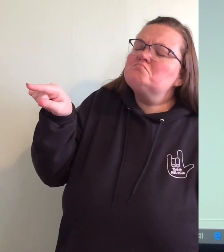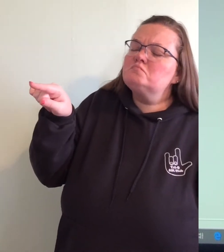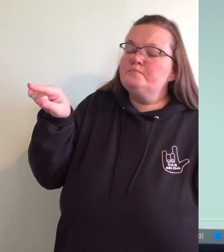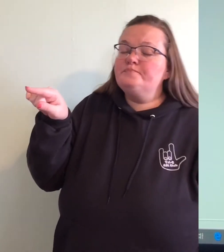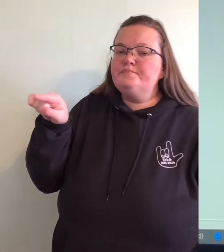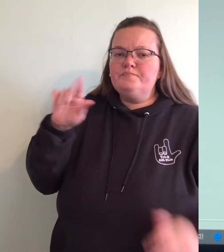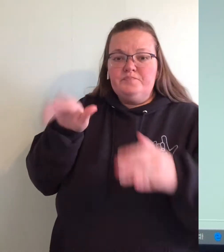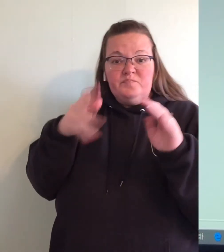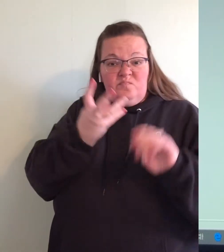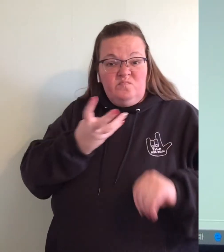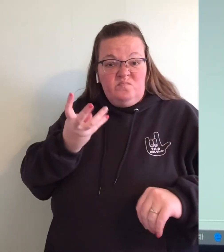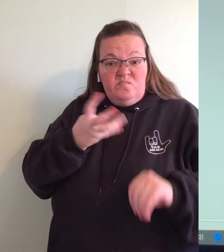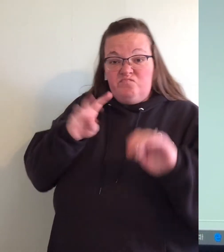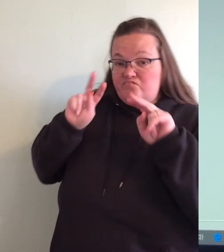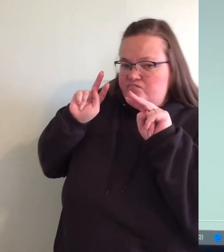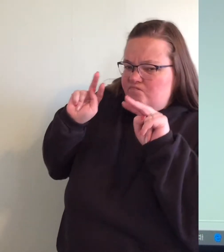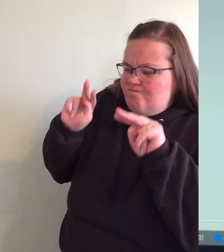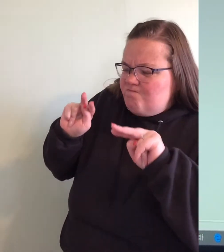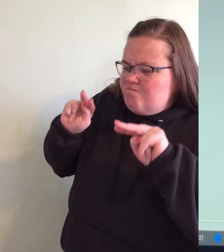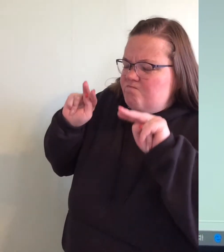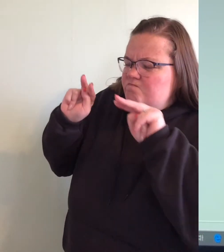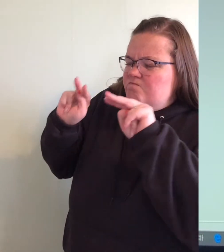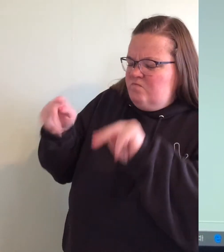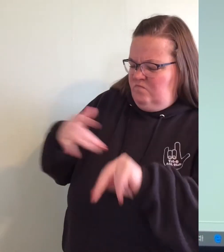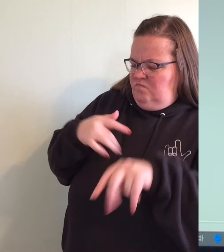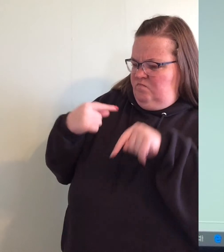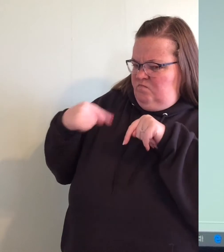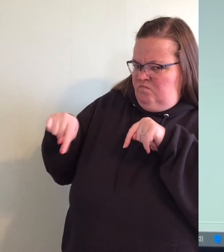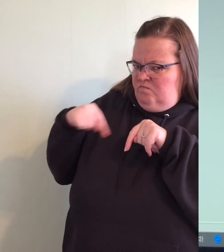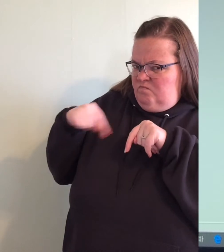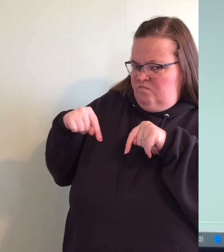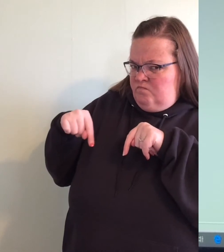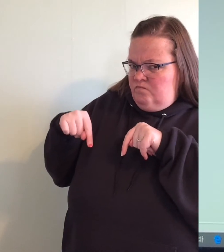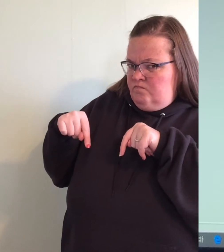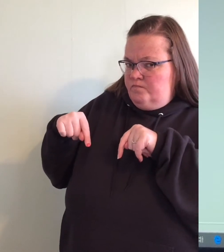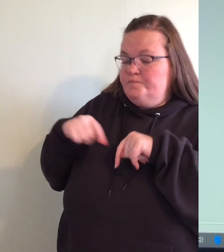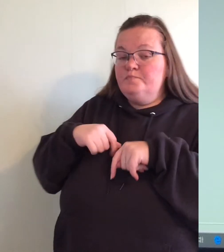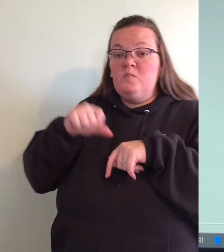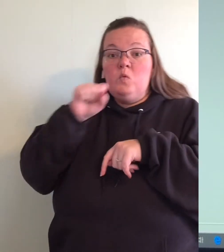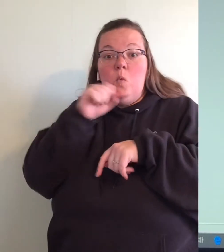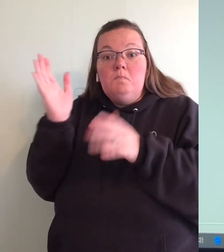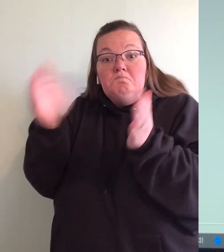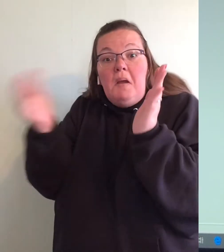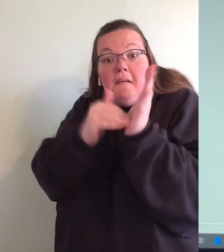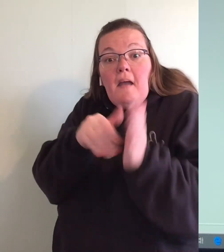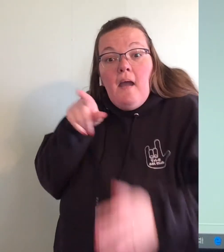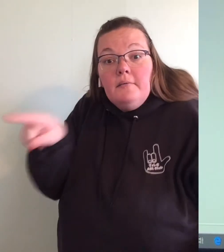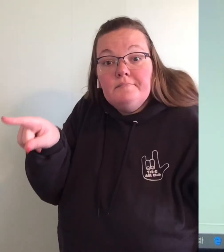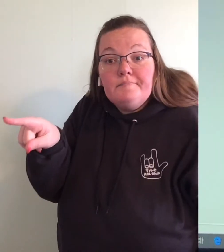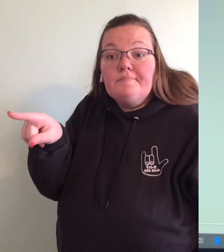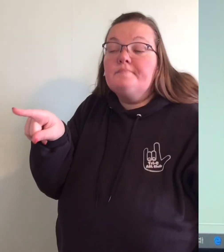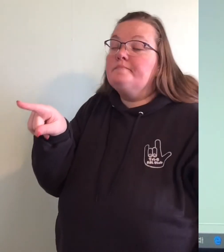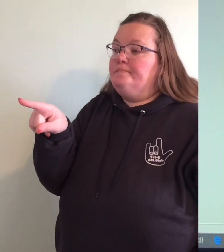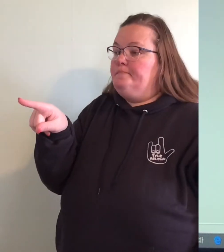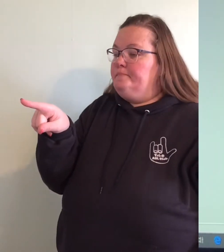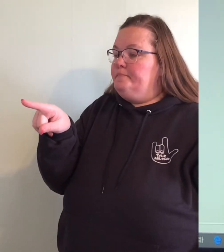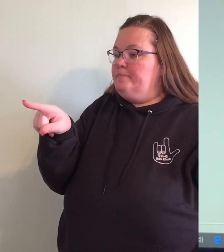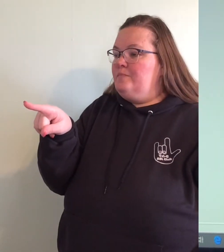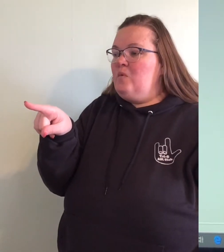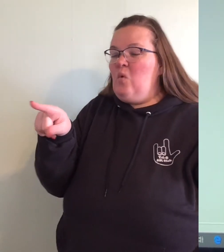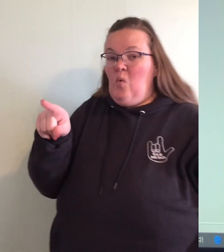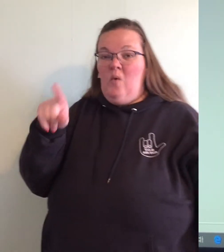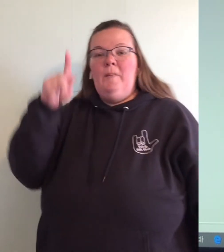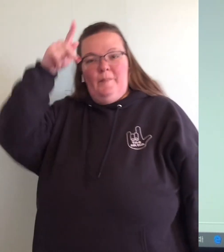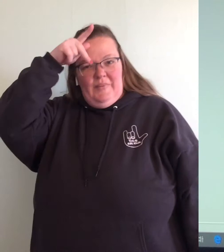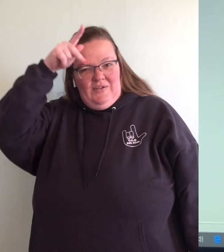They all stared as hard as they could, and no one felt very comfortable. "There it goes again," said Susan presently. "I saw it